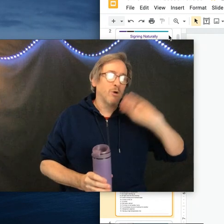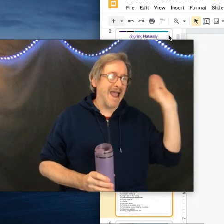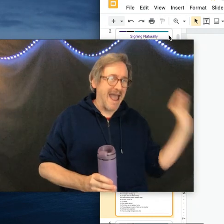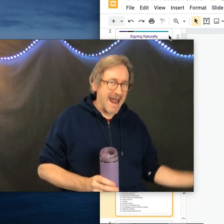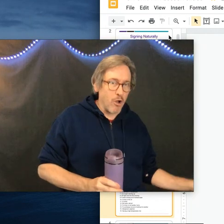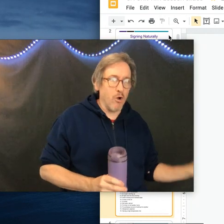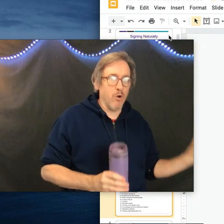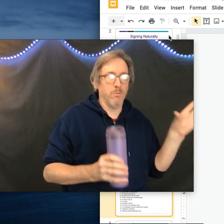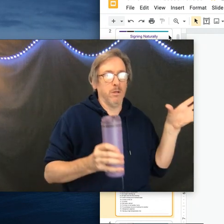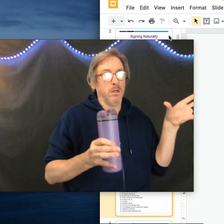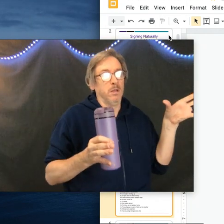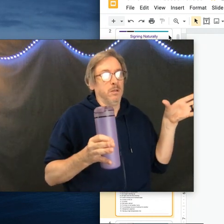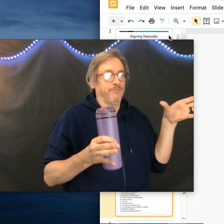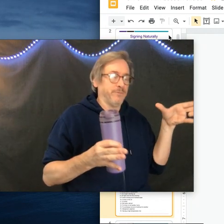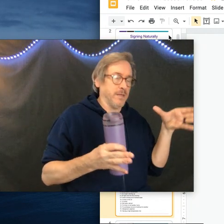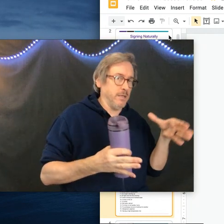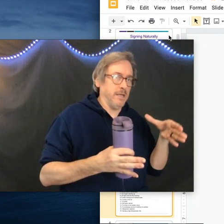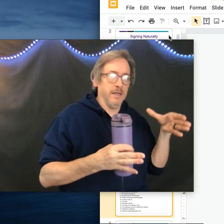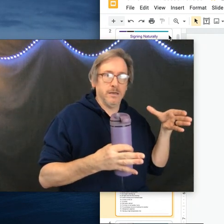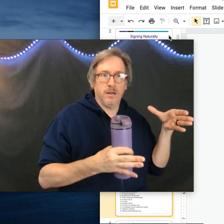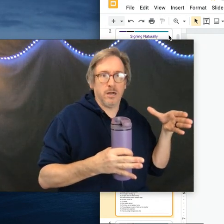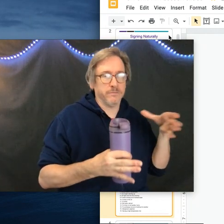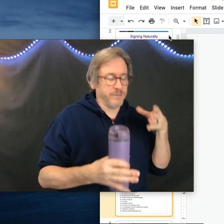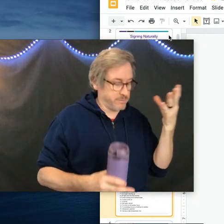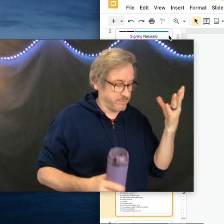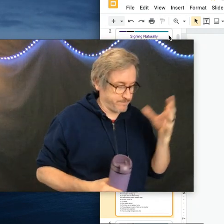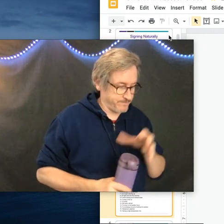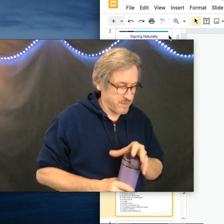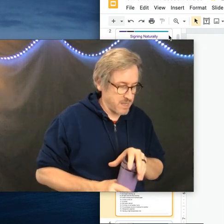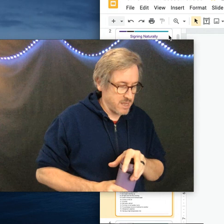they were at home in